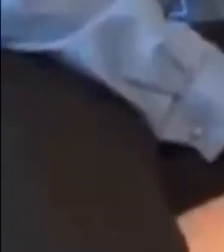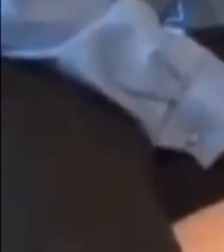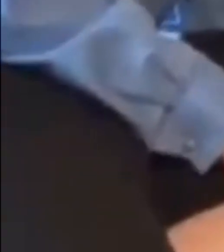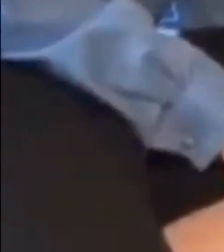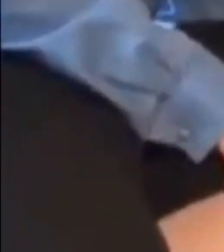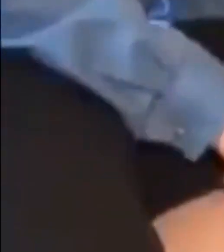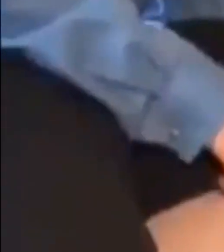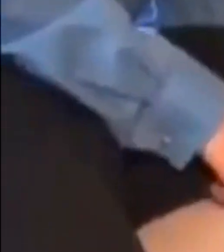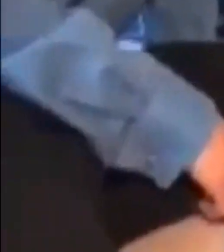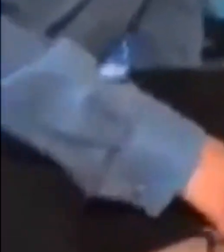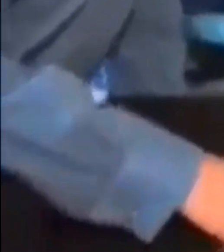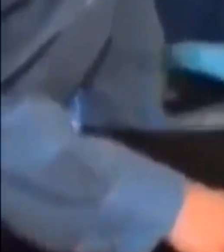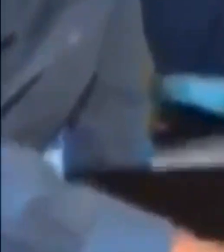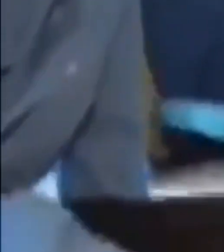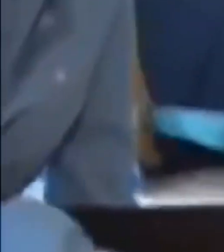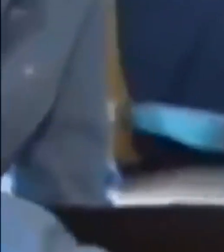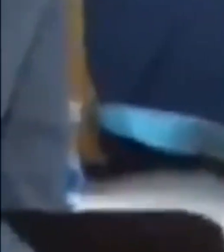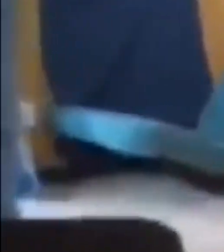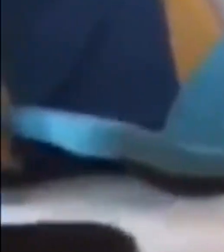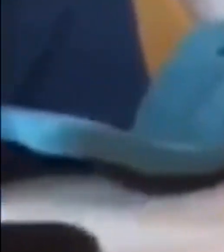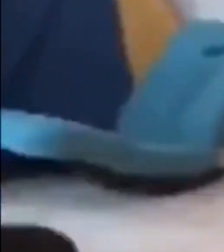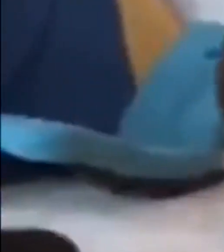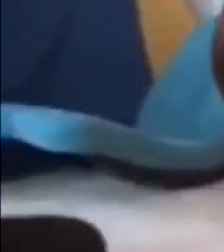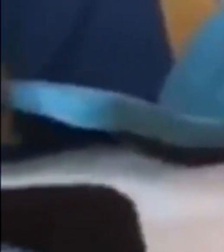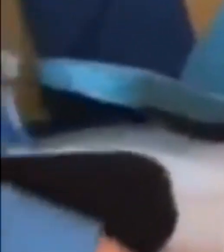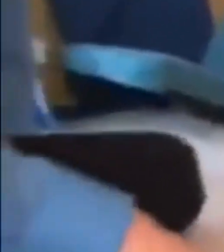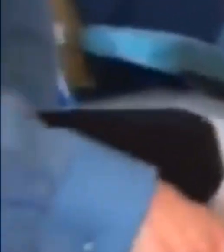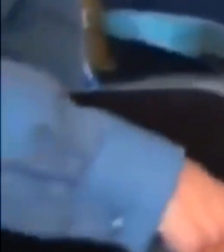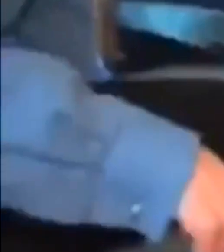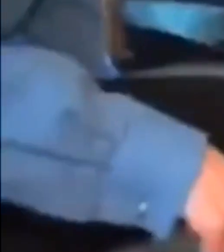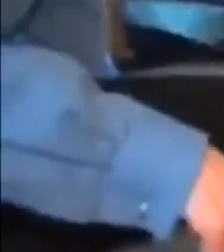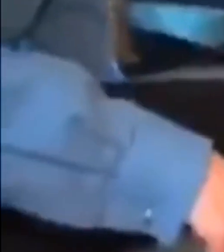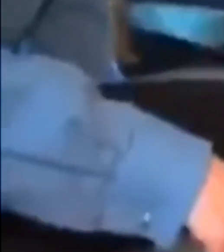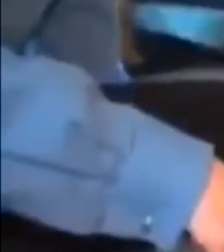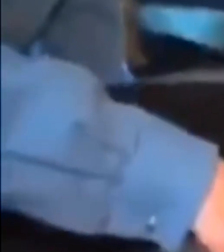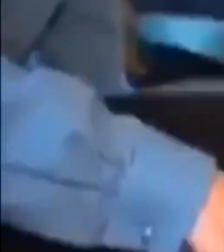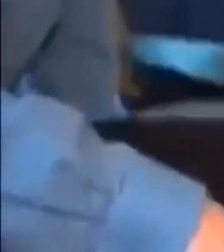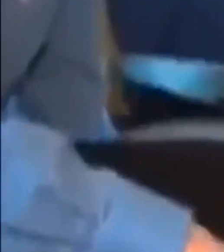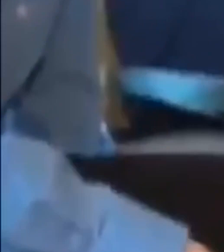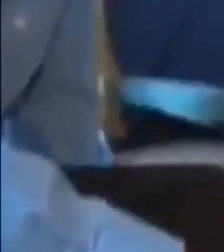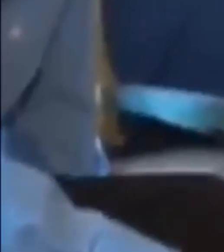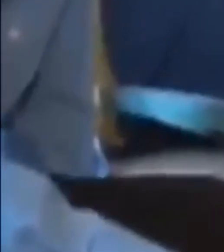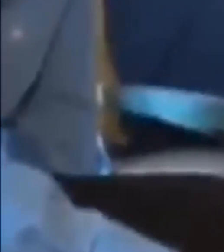That's one. Two. That's right. Where? What does this say?